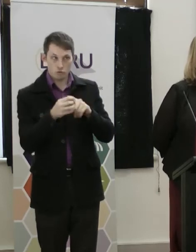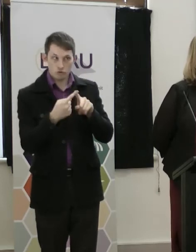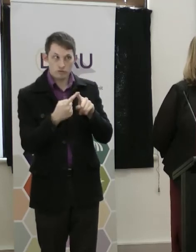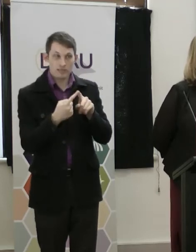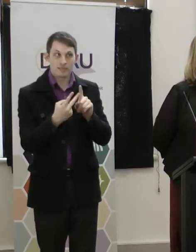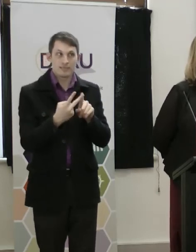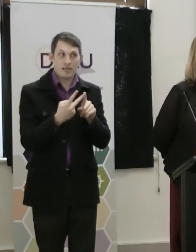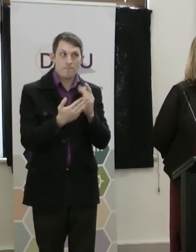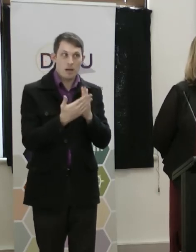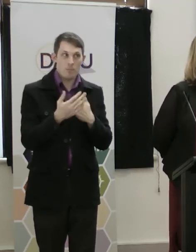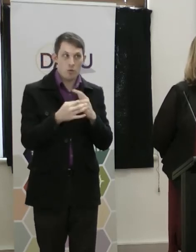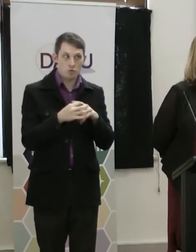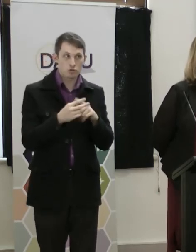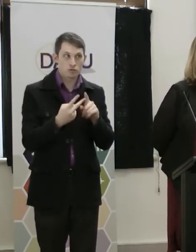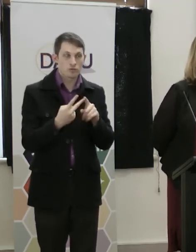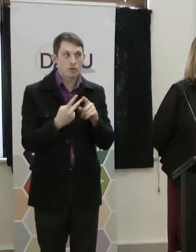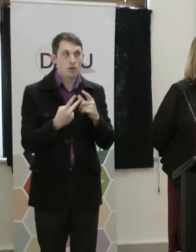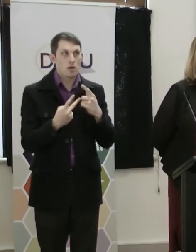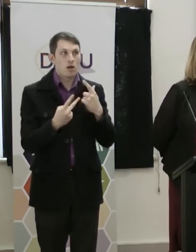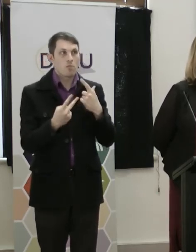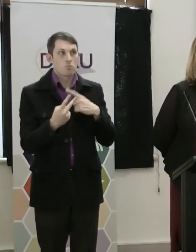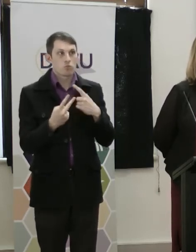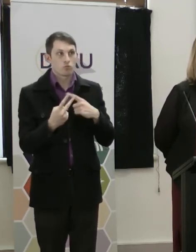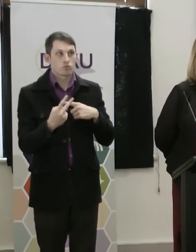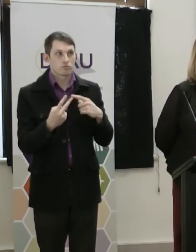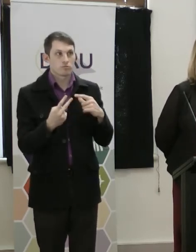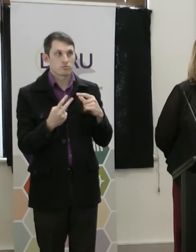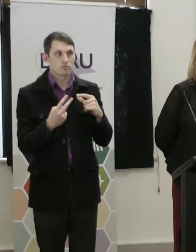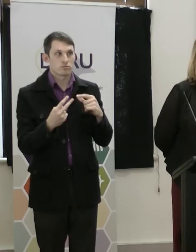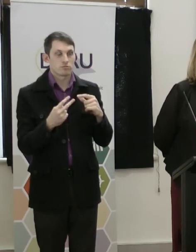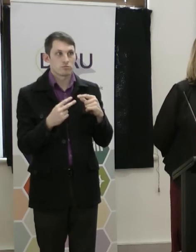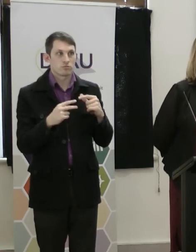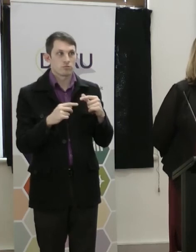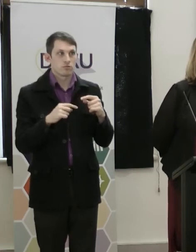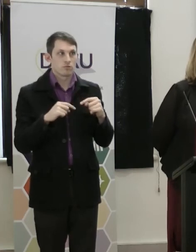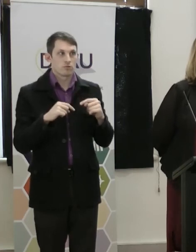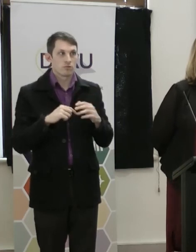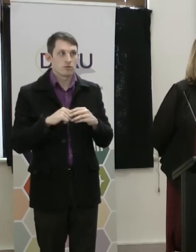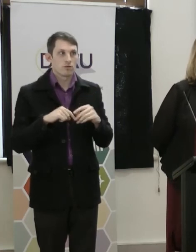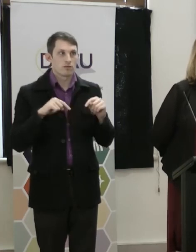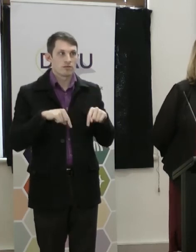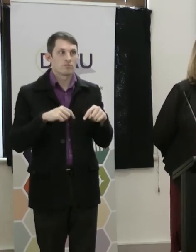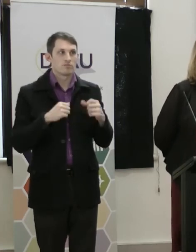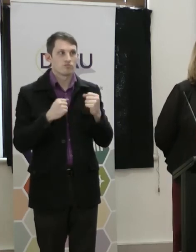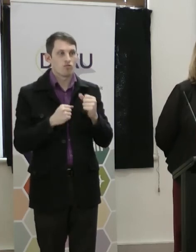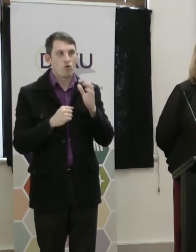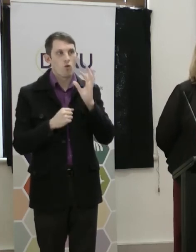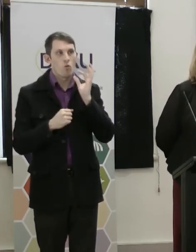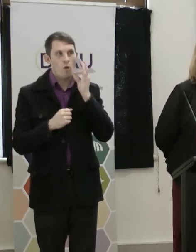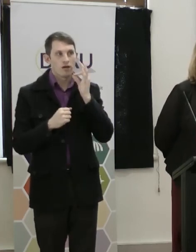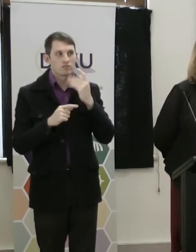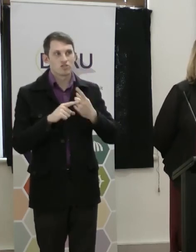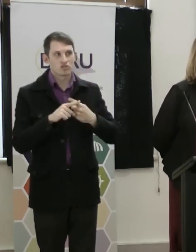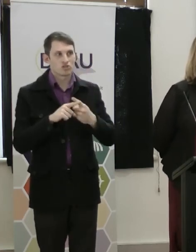question would be, given that this is very much a white, Anglo model,